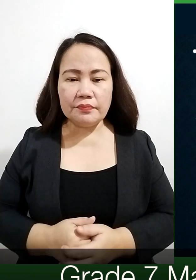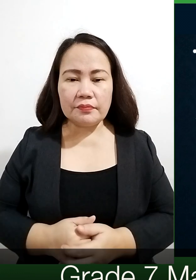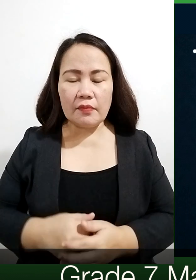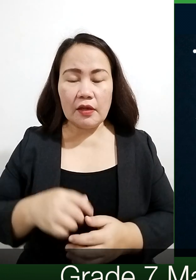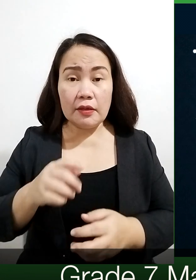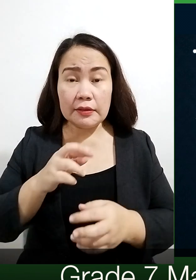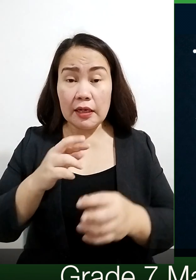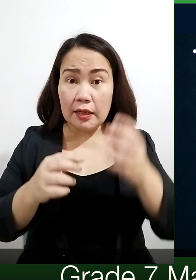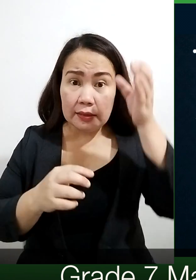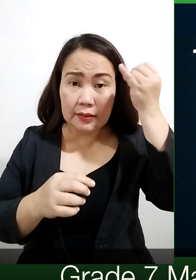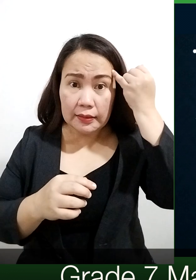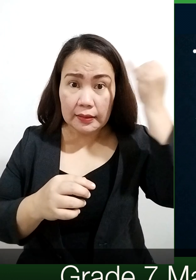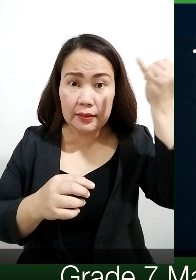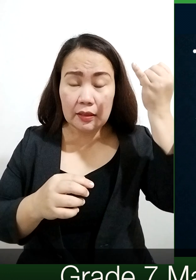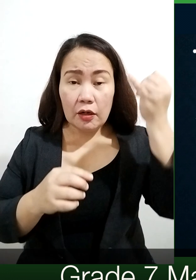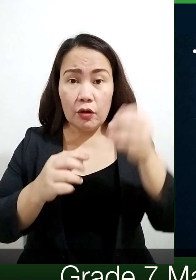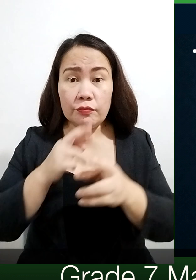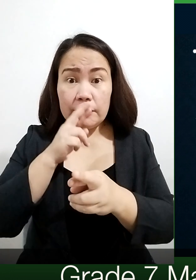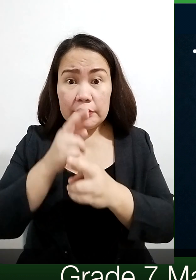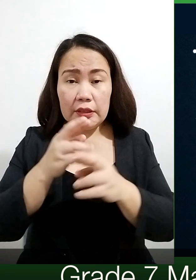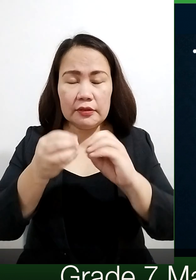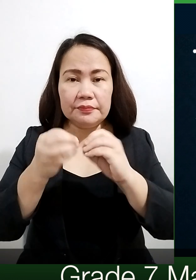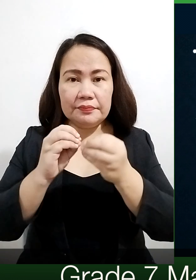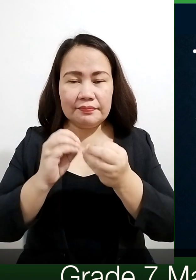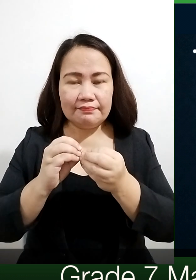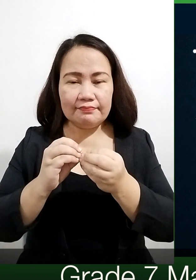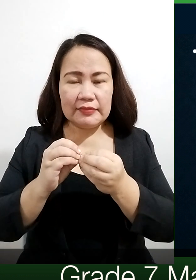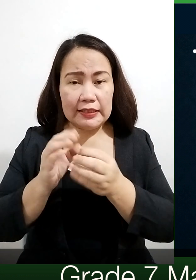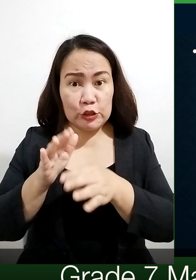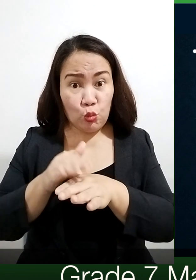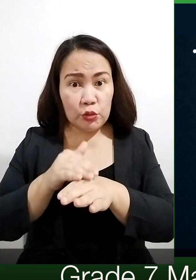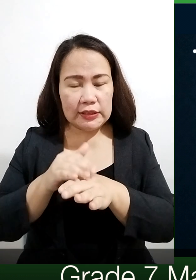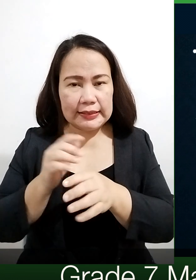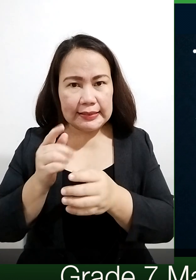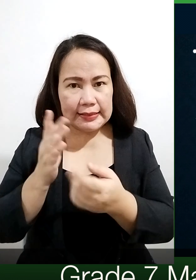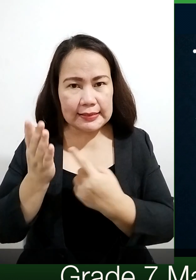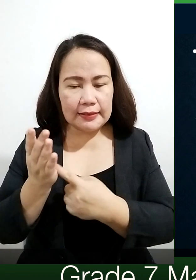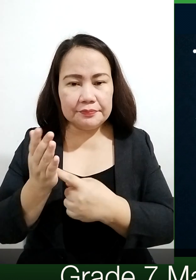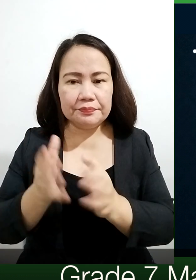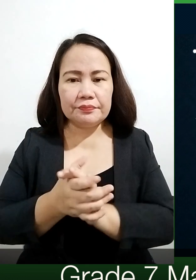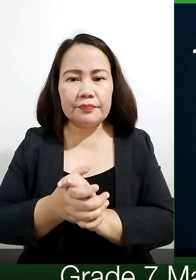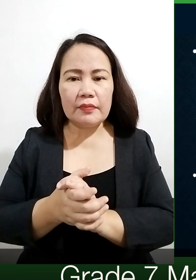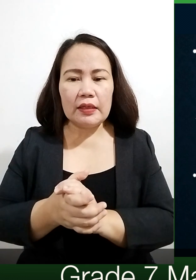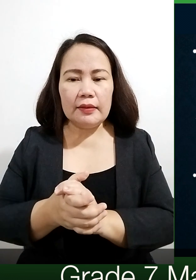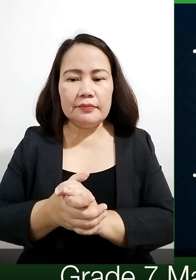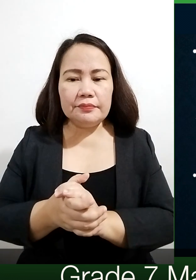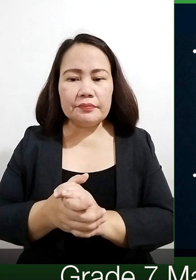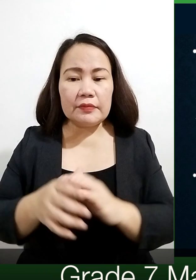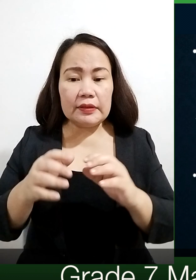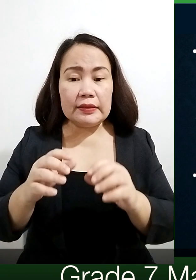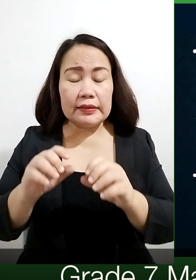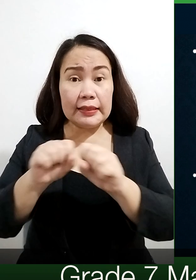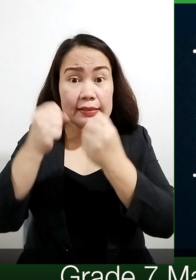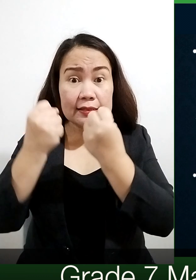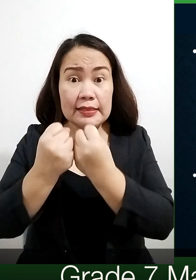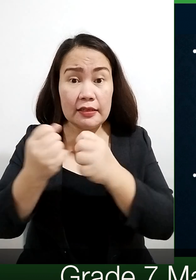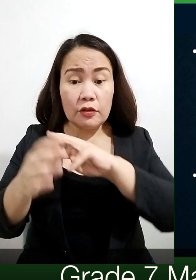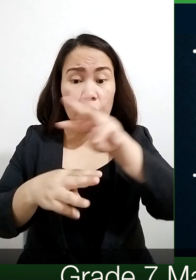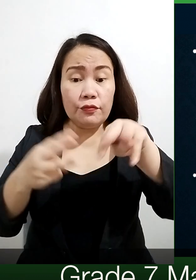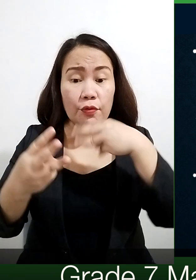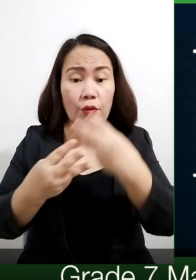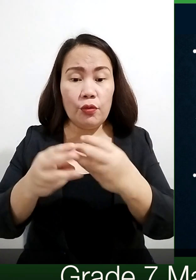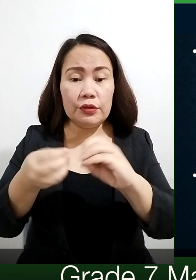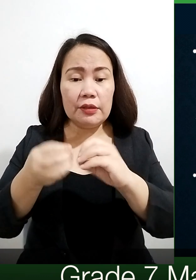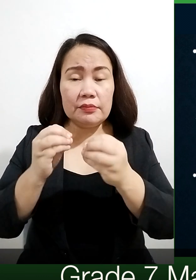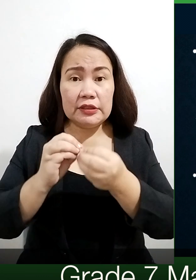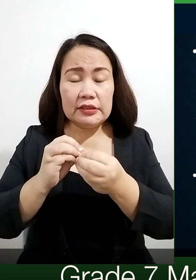the facts or concepts about real numbers? So, let's take it one by one. So, the set of whole numbers